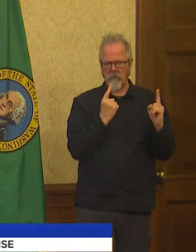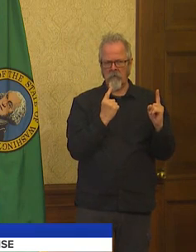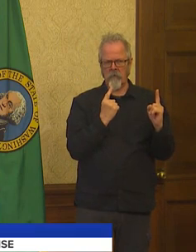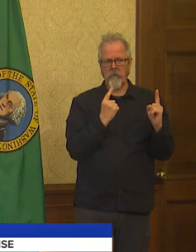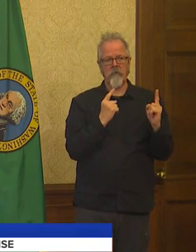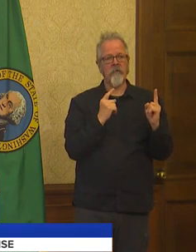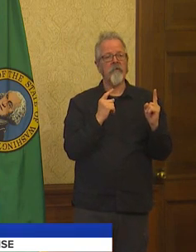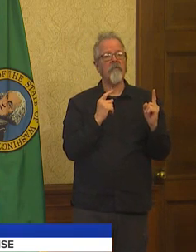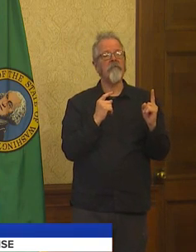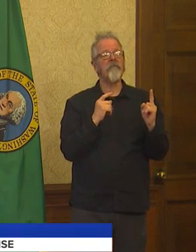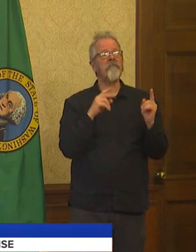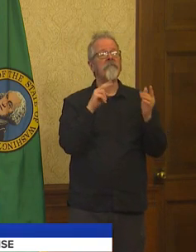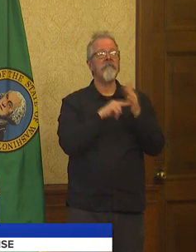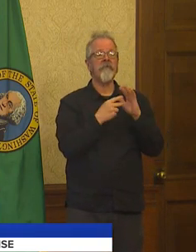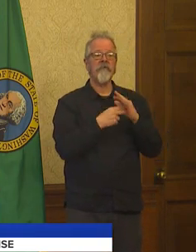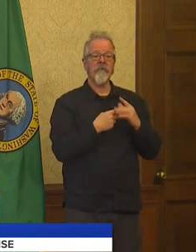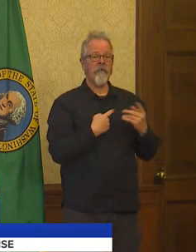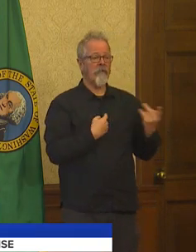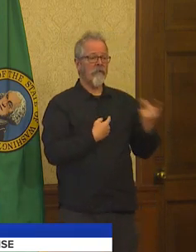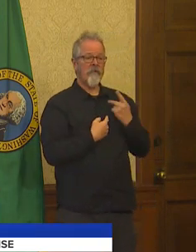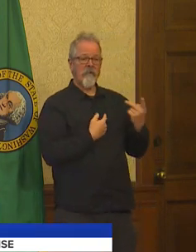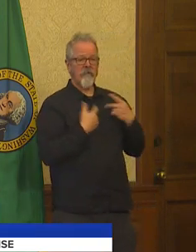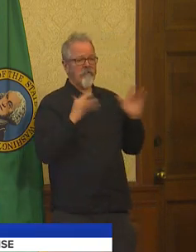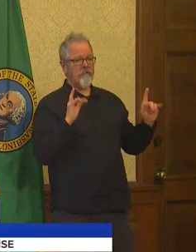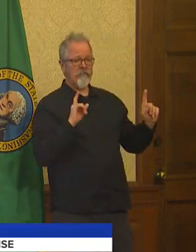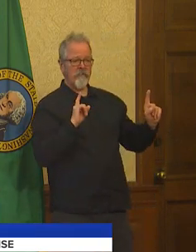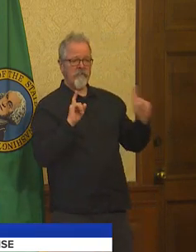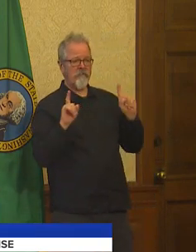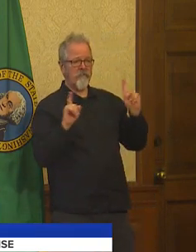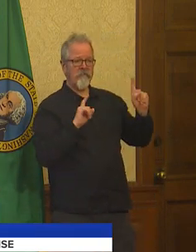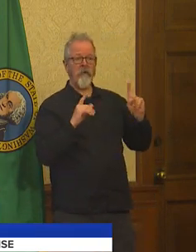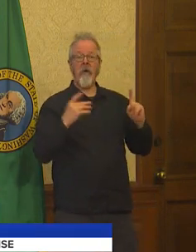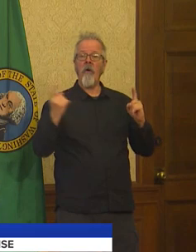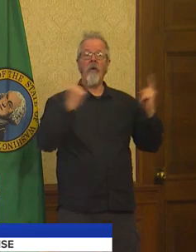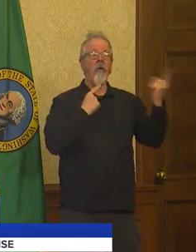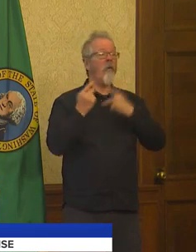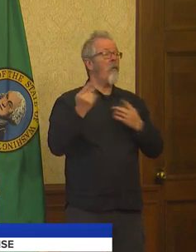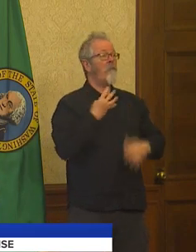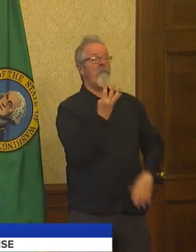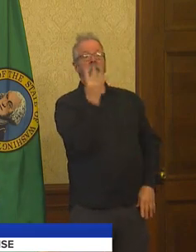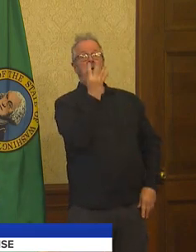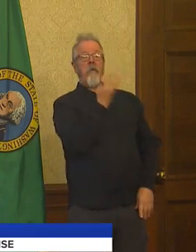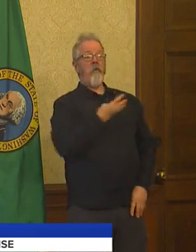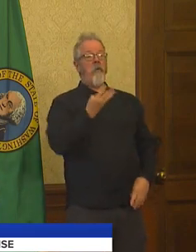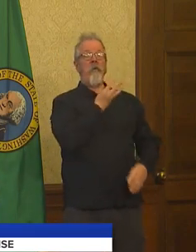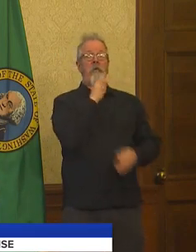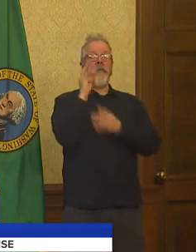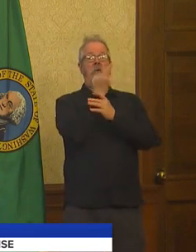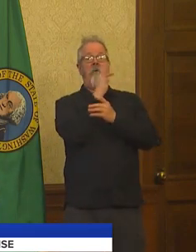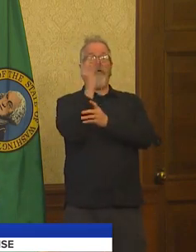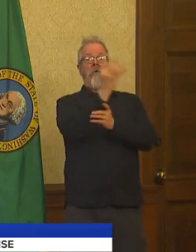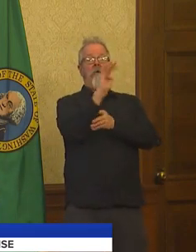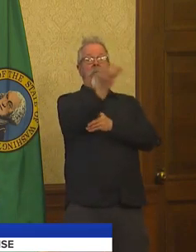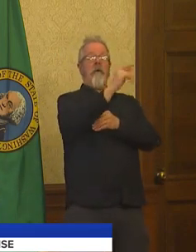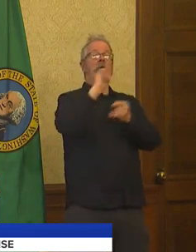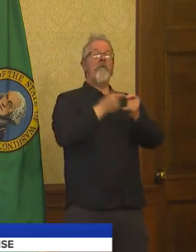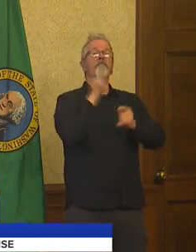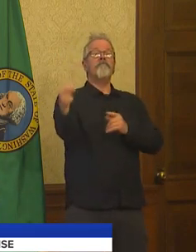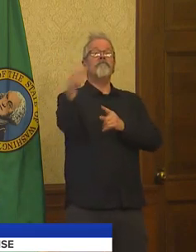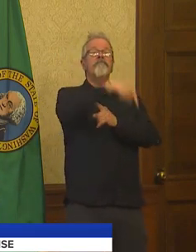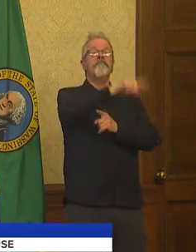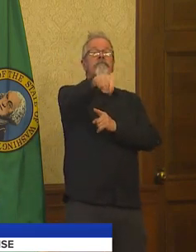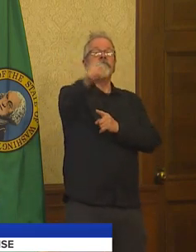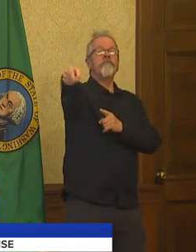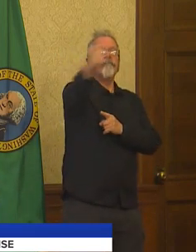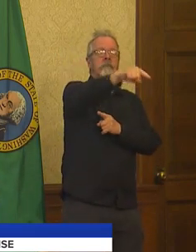not in our household right now. And it's the same thing with being in a boat. That being confined in a vehicle is just too